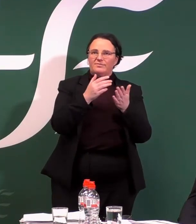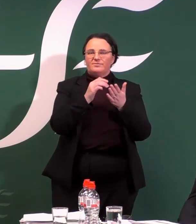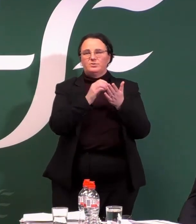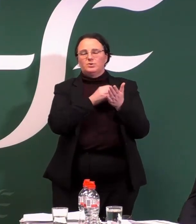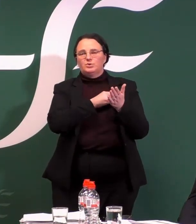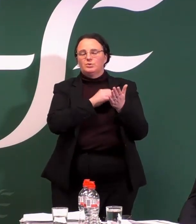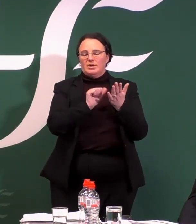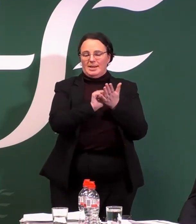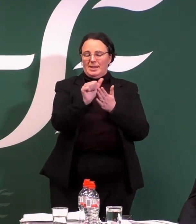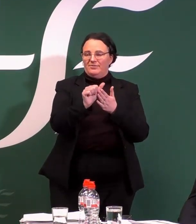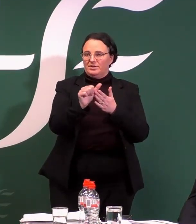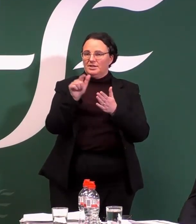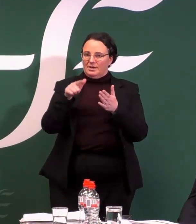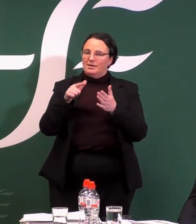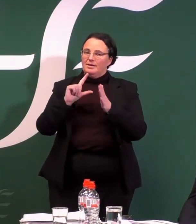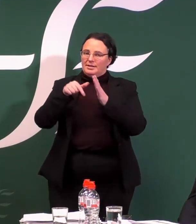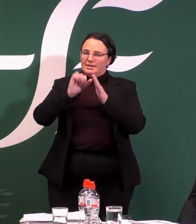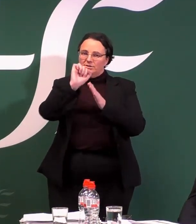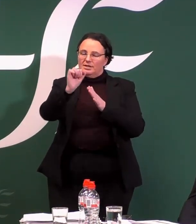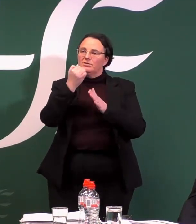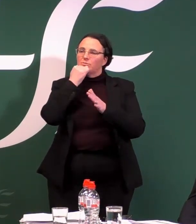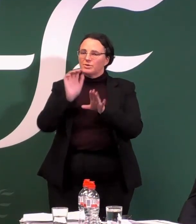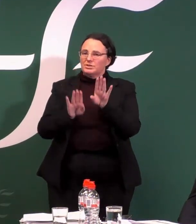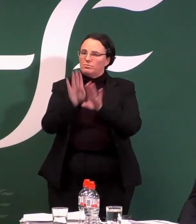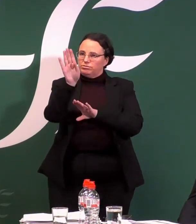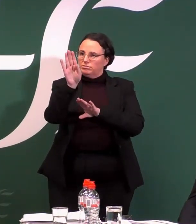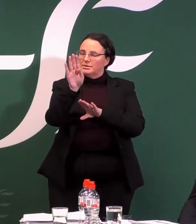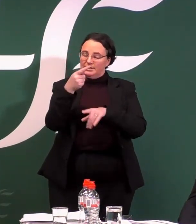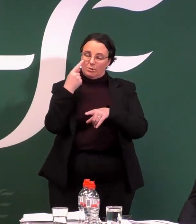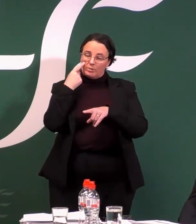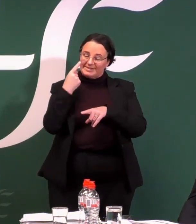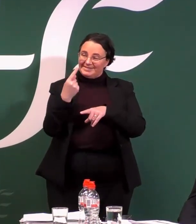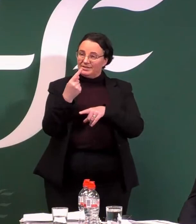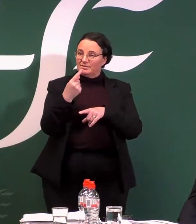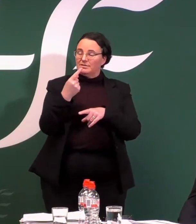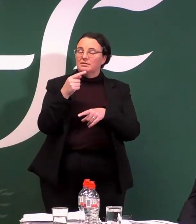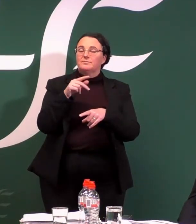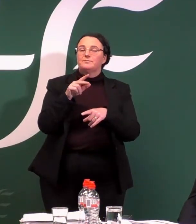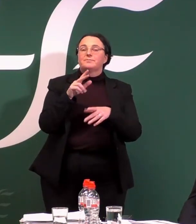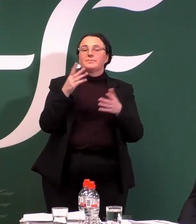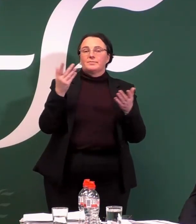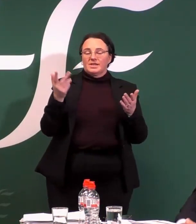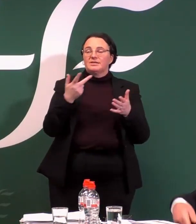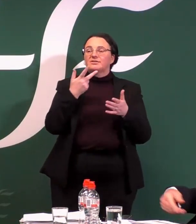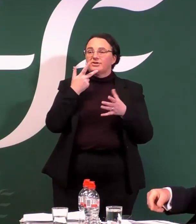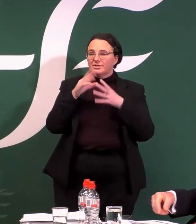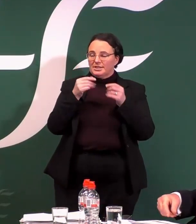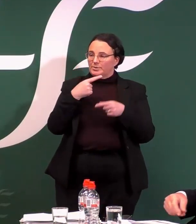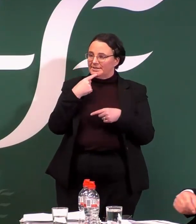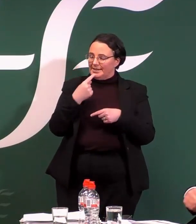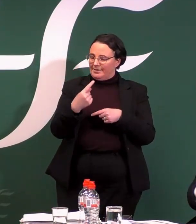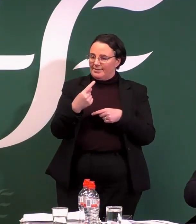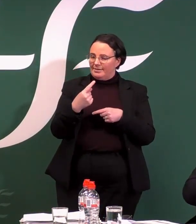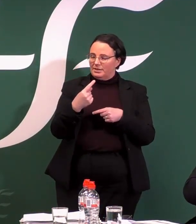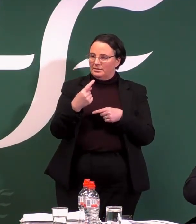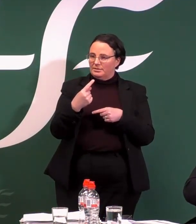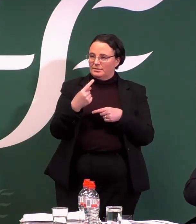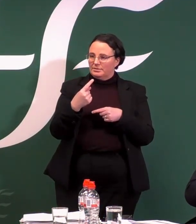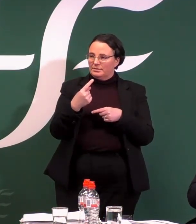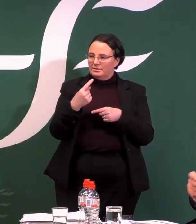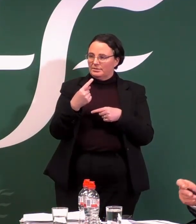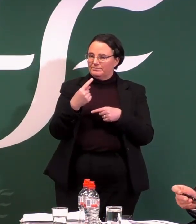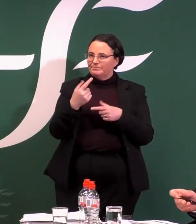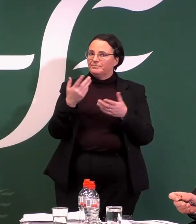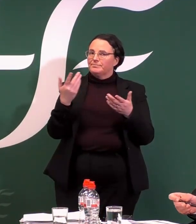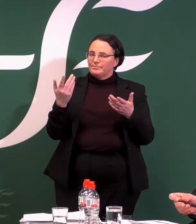that's supported by our public health teams we're seeing. So the third thing I'd say, Simon, is that